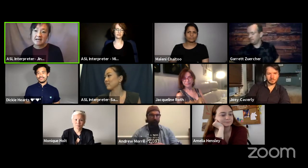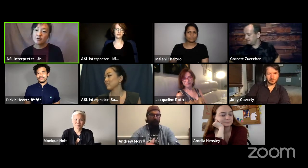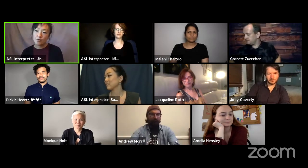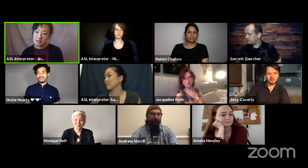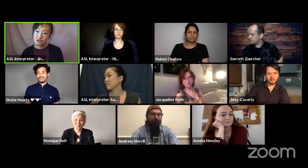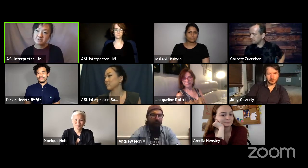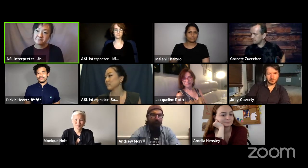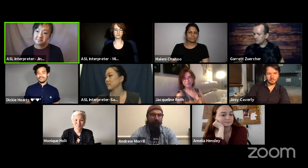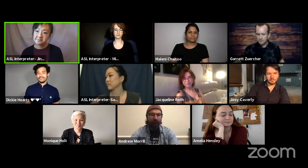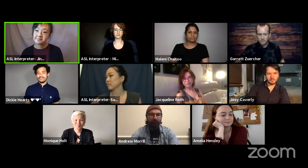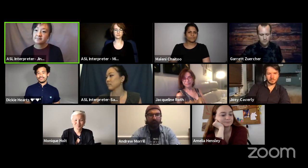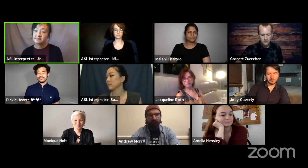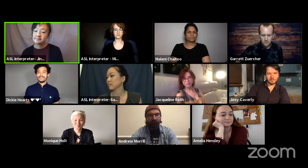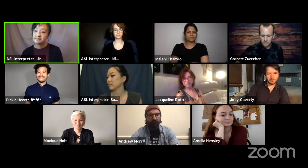your question.